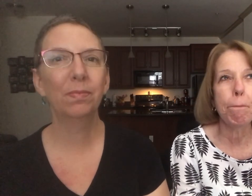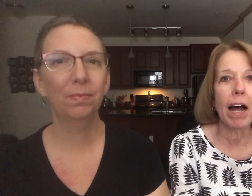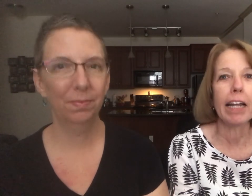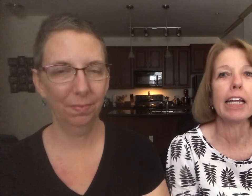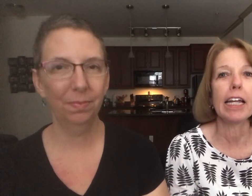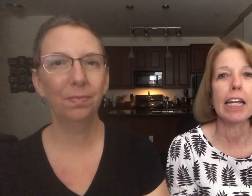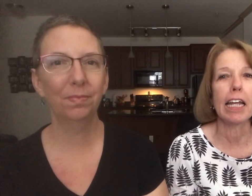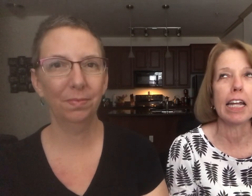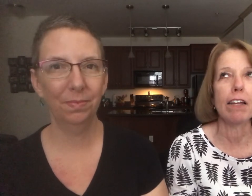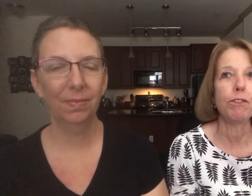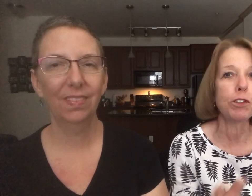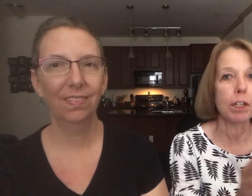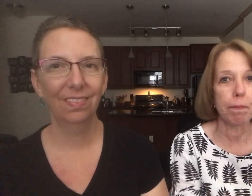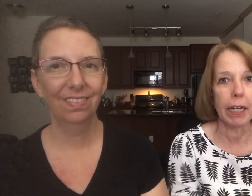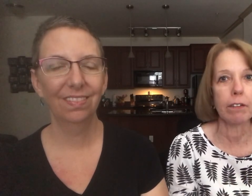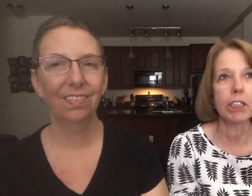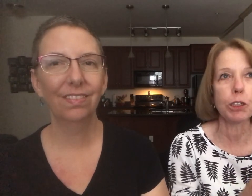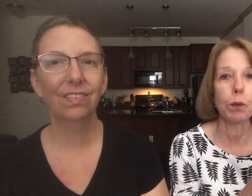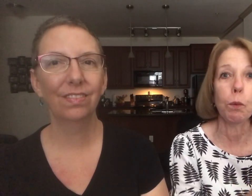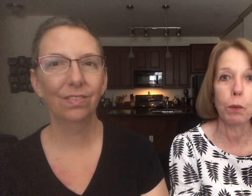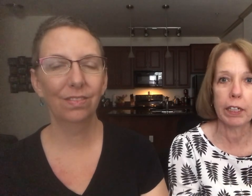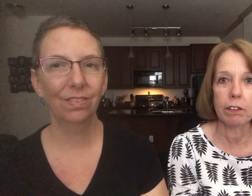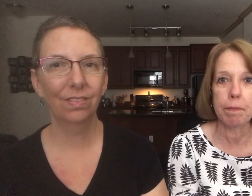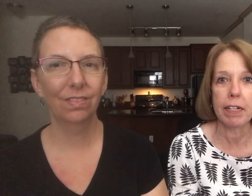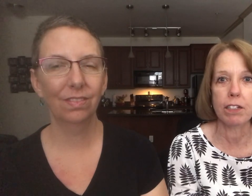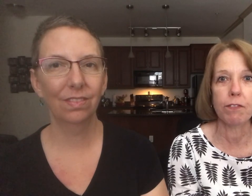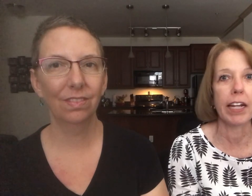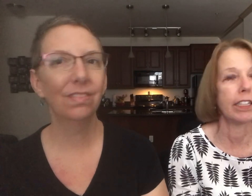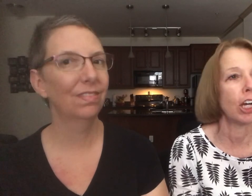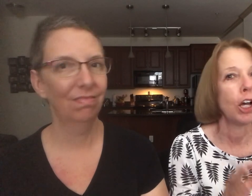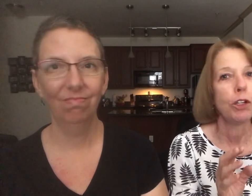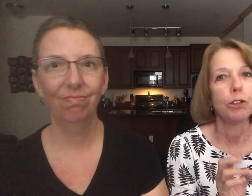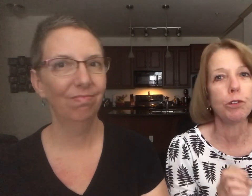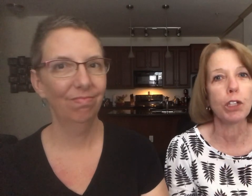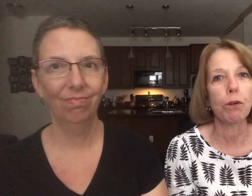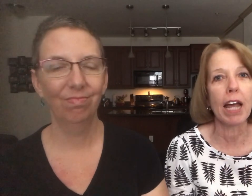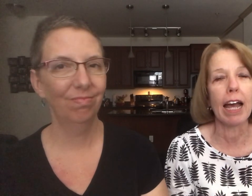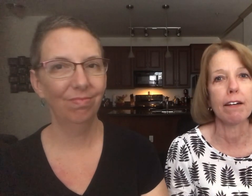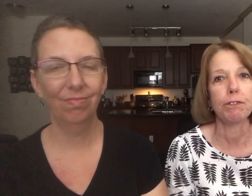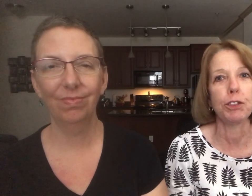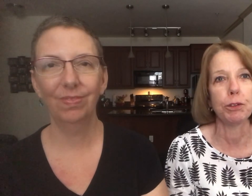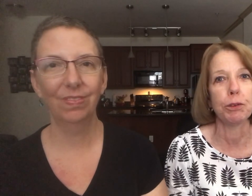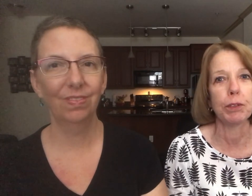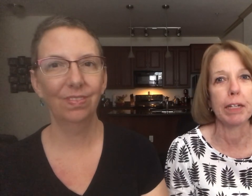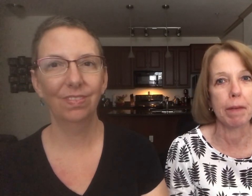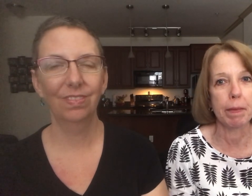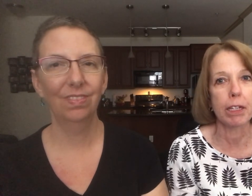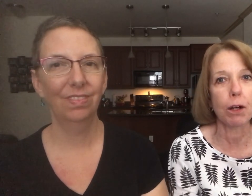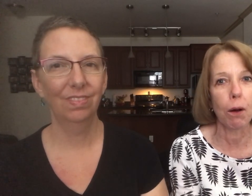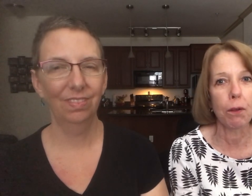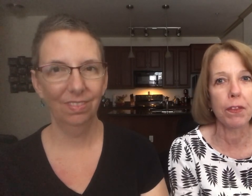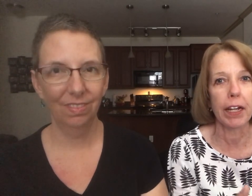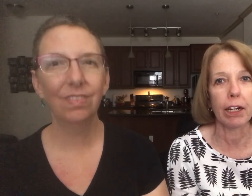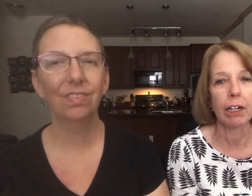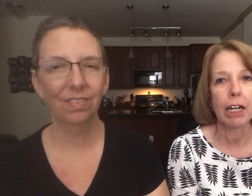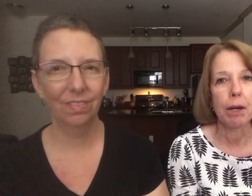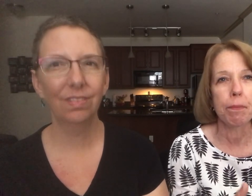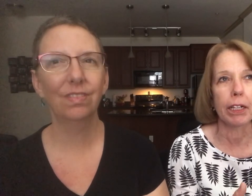but if you compare it to a winter in Pennsylvania, you don't have to, it may be cold there, but